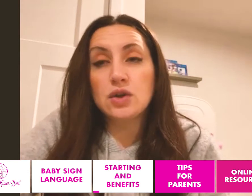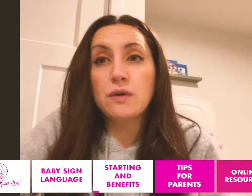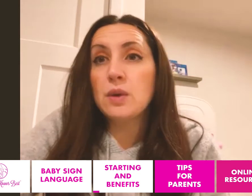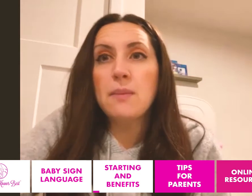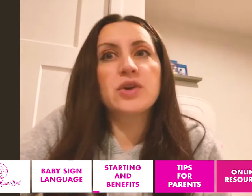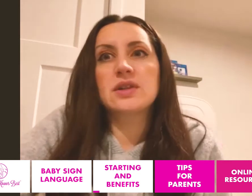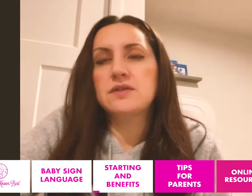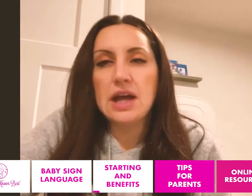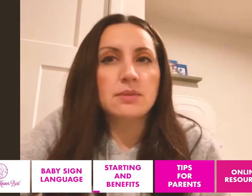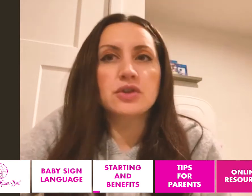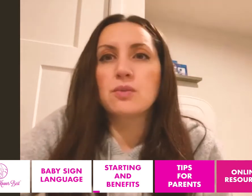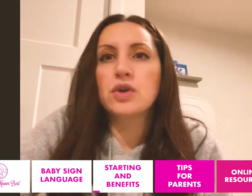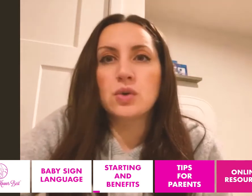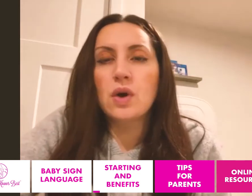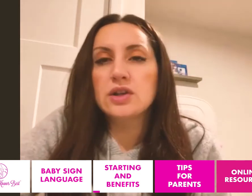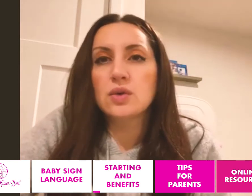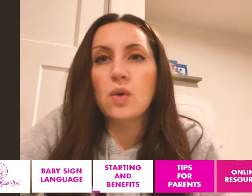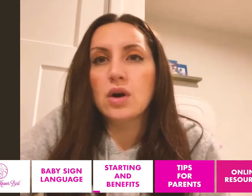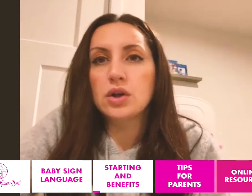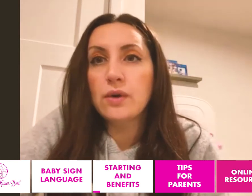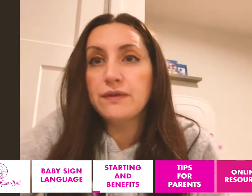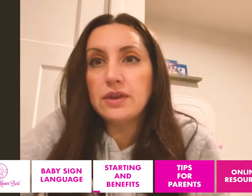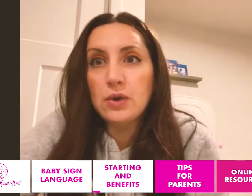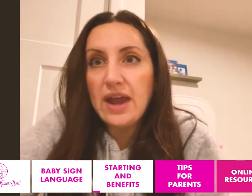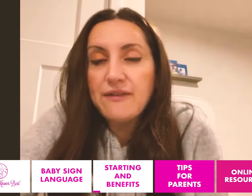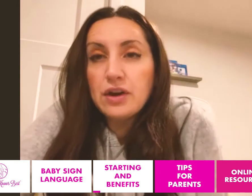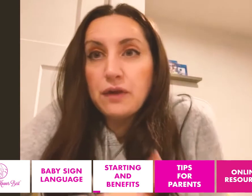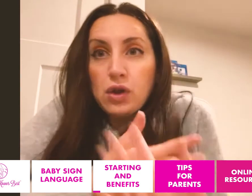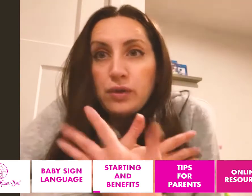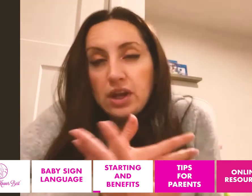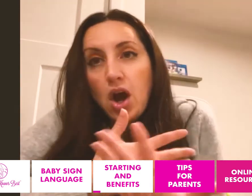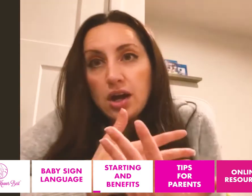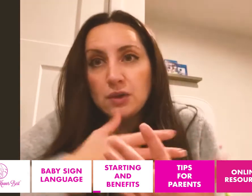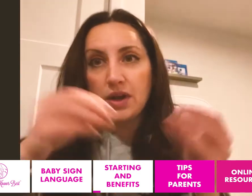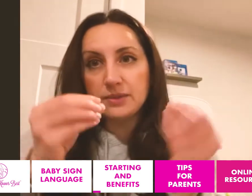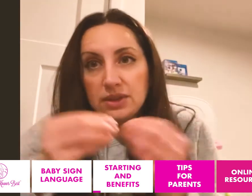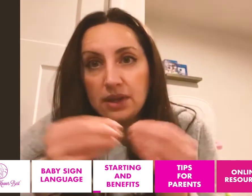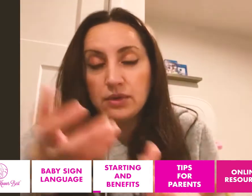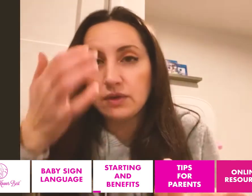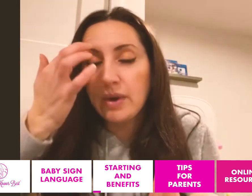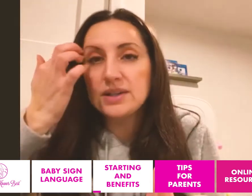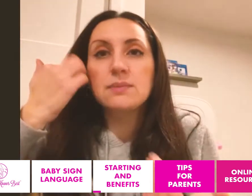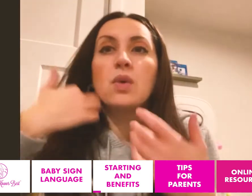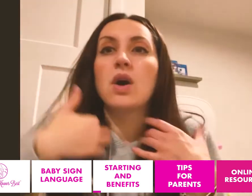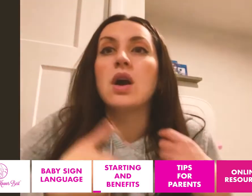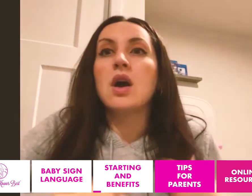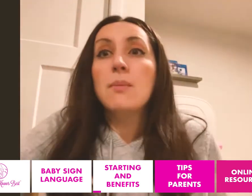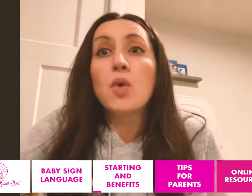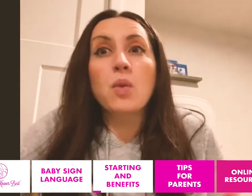they want more stuffed animals or more toys, or, if they don't have enough clothing on, you want them to be able to request more water